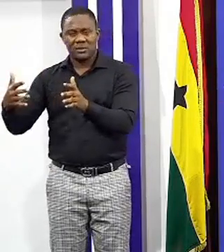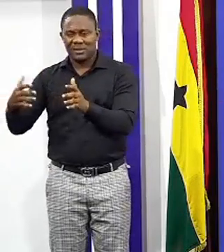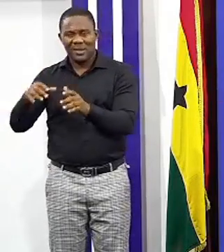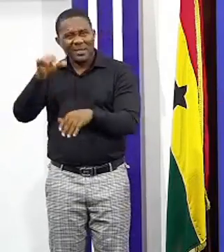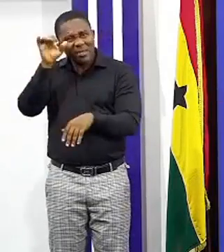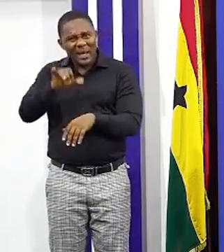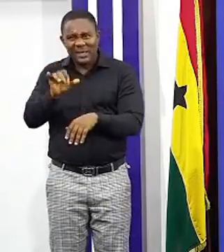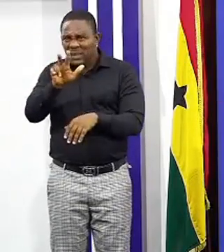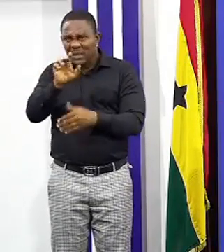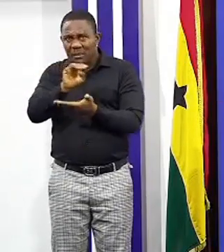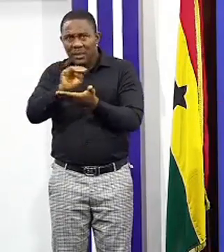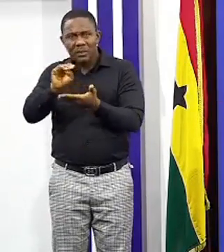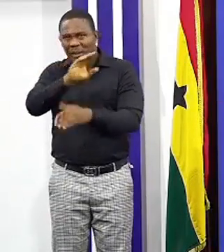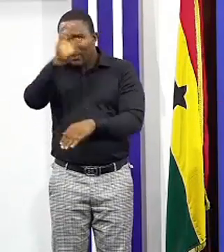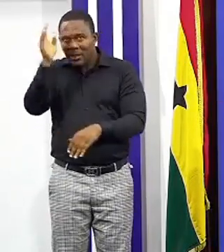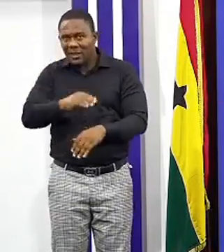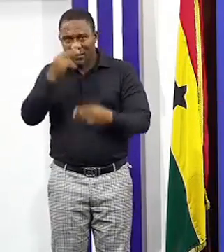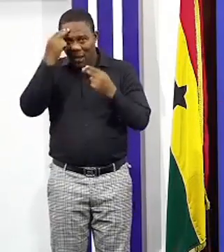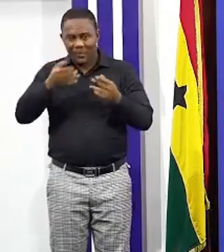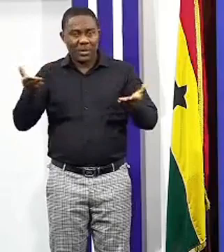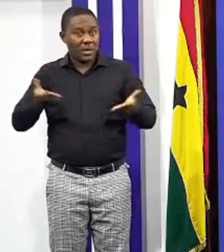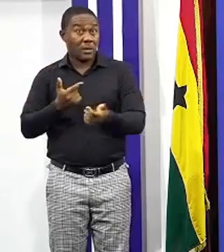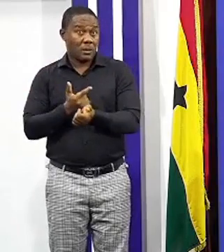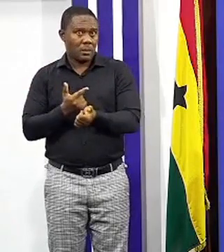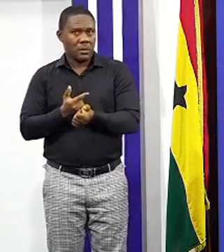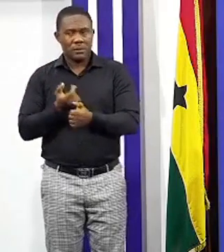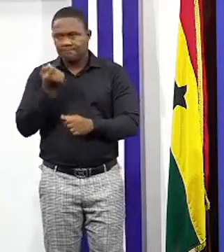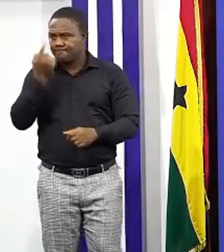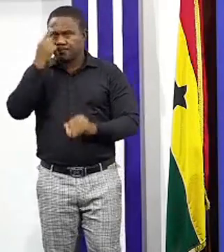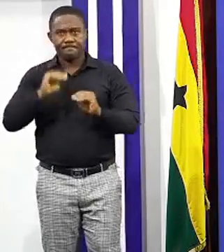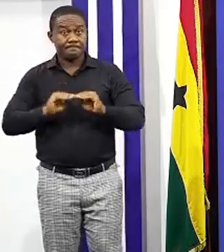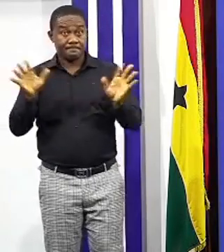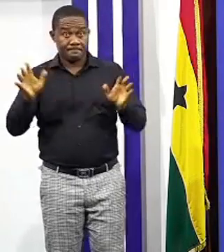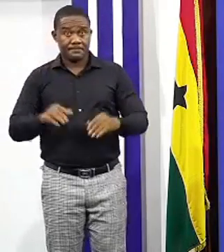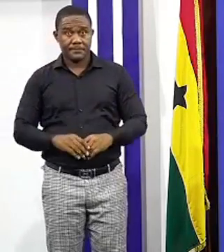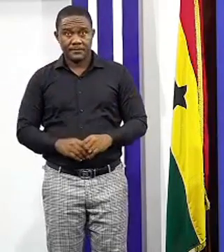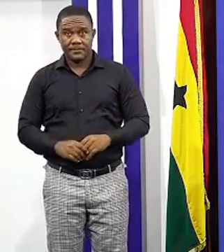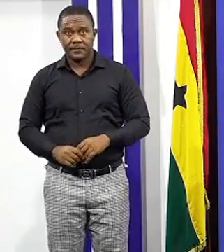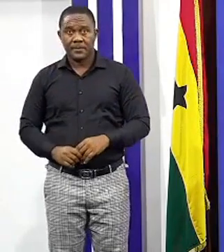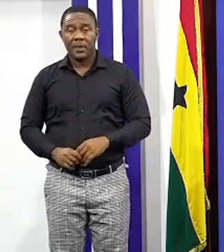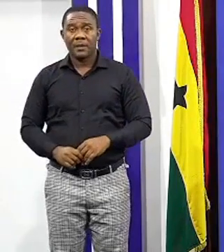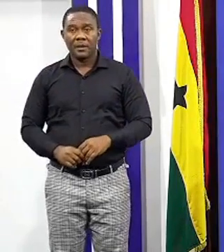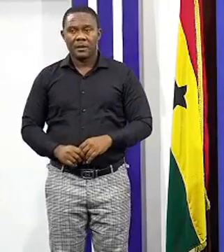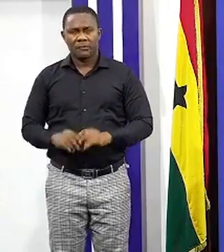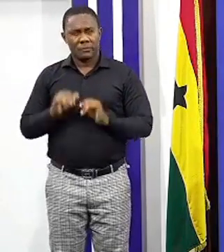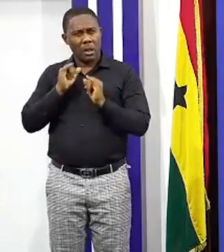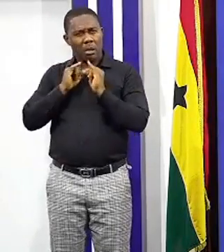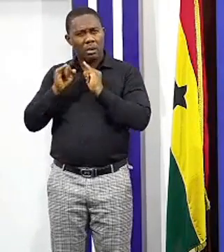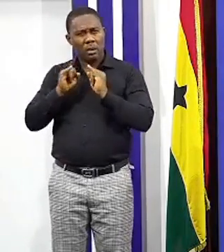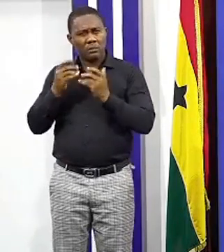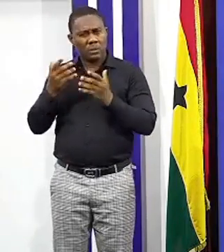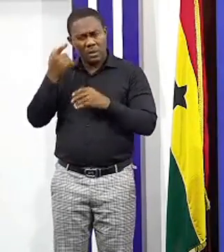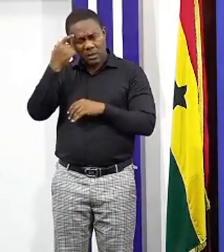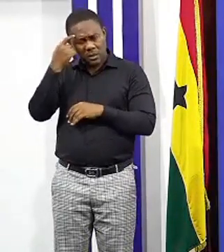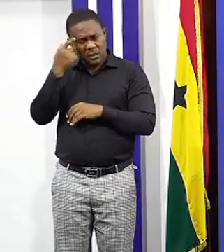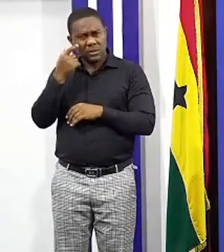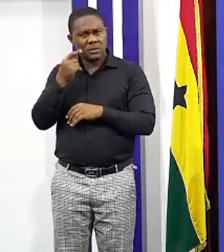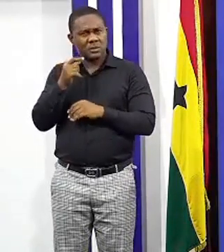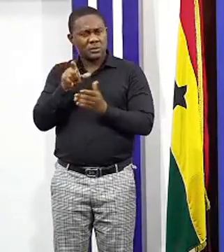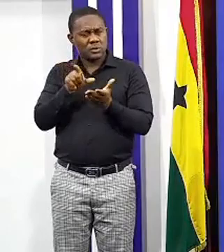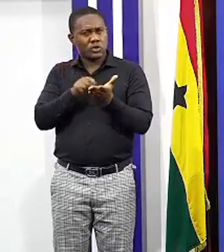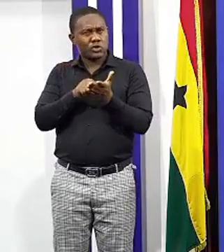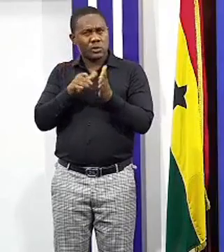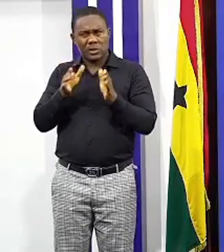now. Okay, I think I understand you well now. If you watch the clip of that interview, I think the journalist was also asking